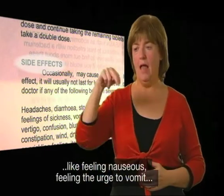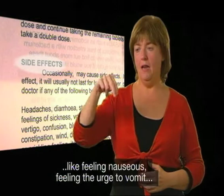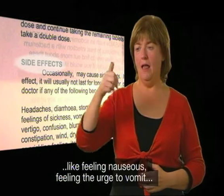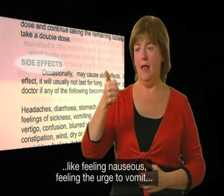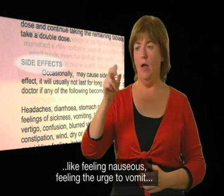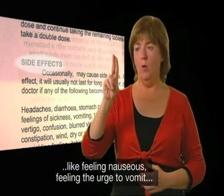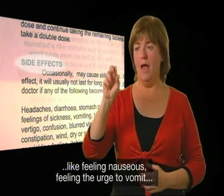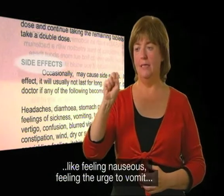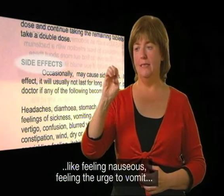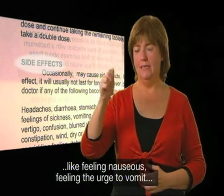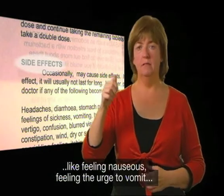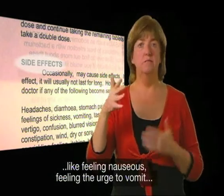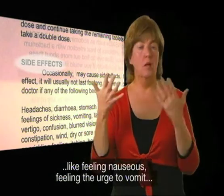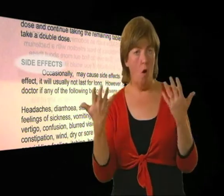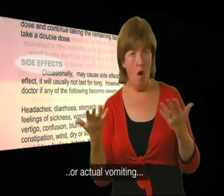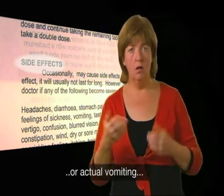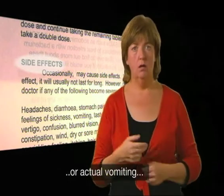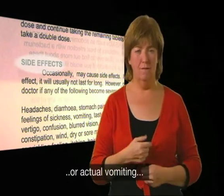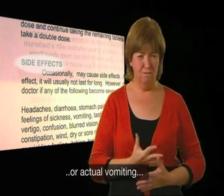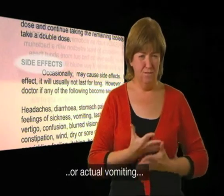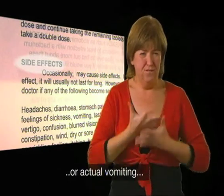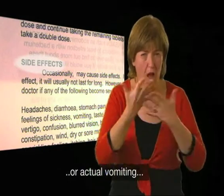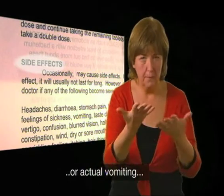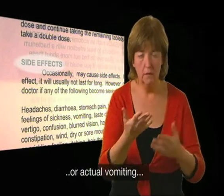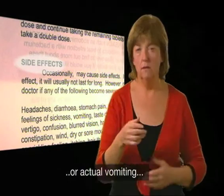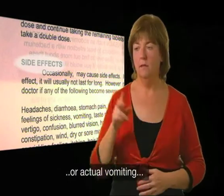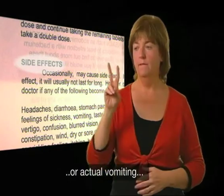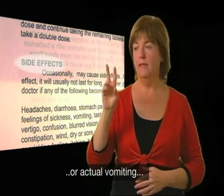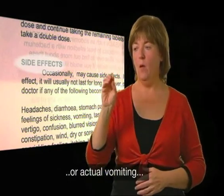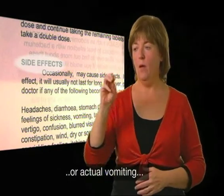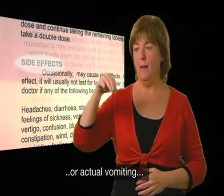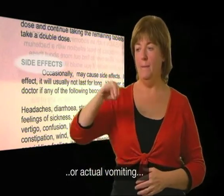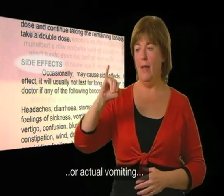feeling the urge to vomit, or actual vomiting,